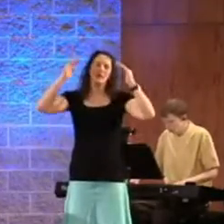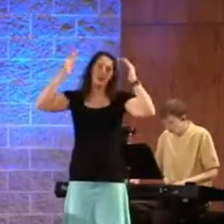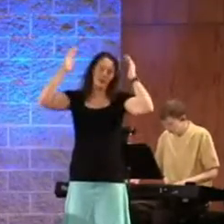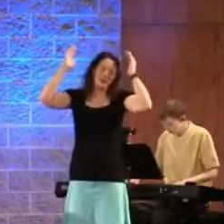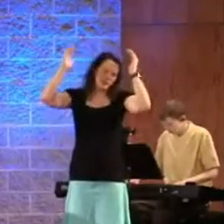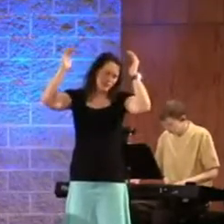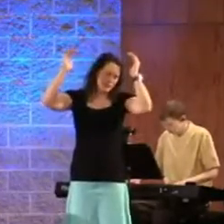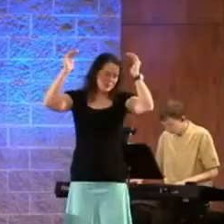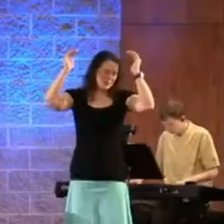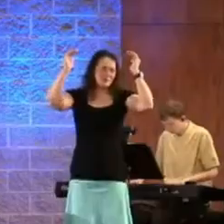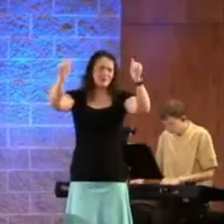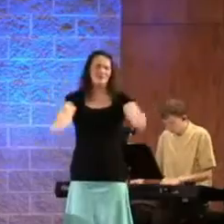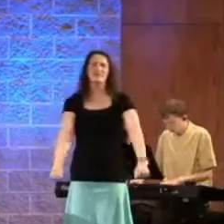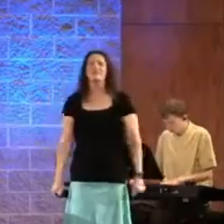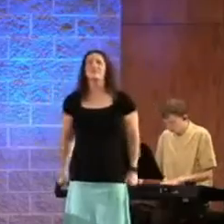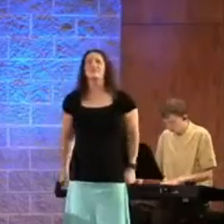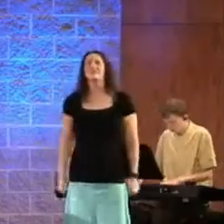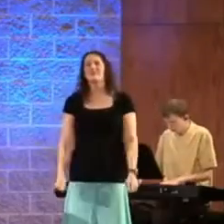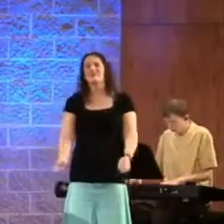hope.